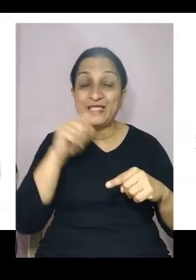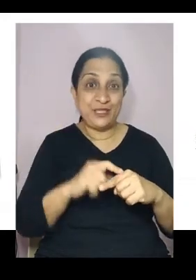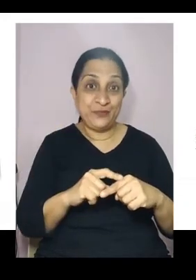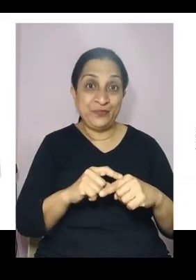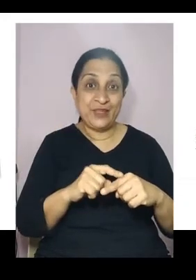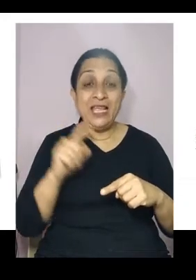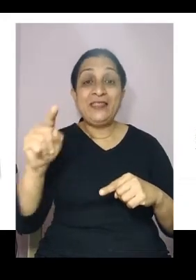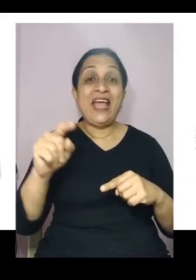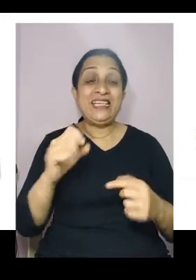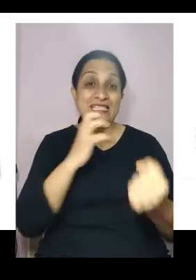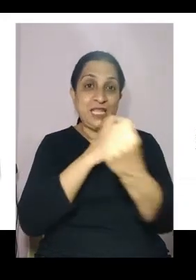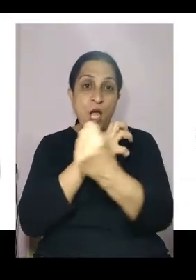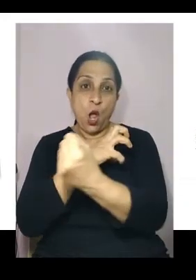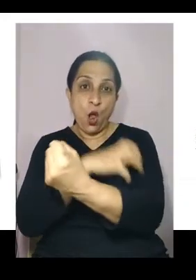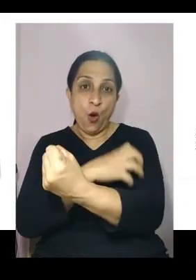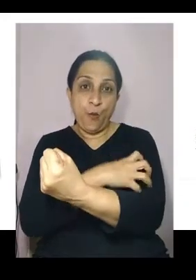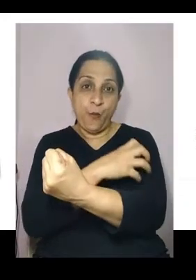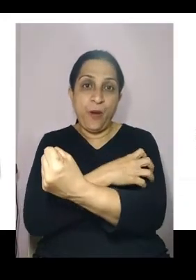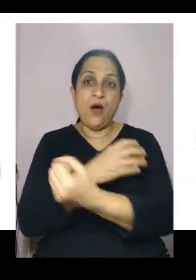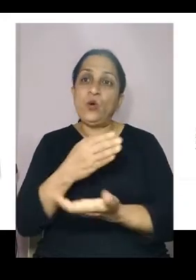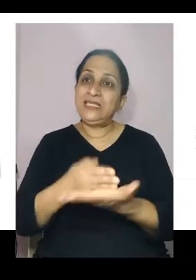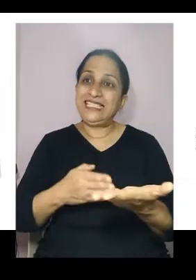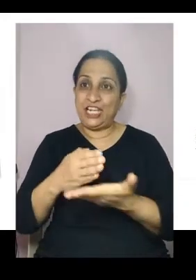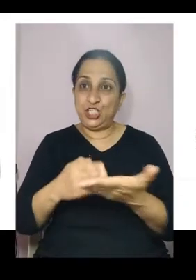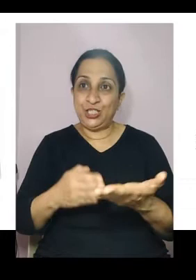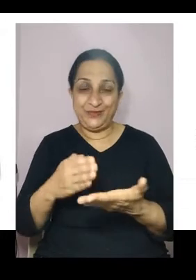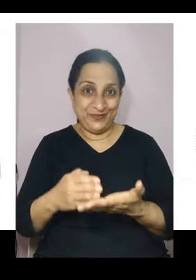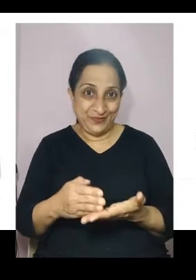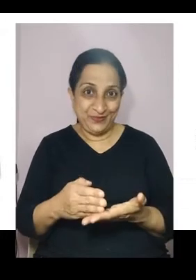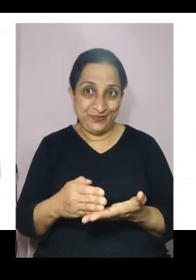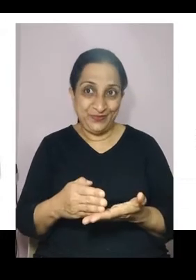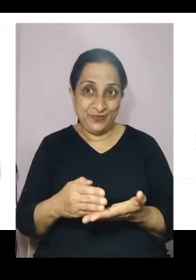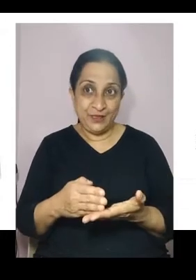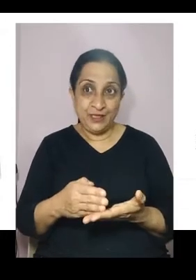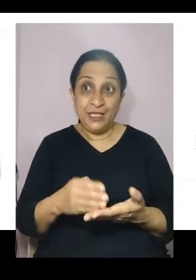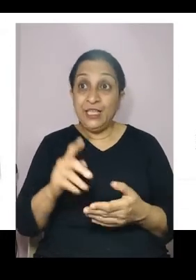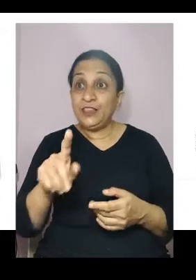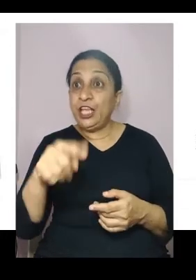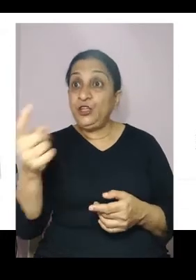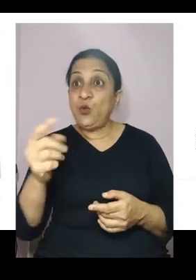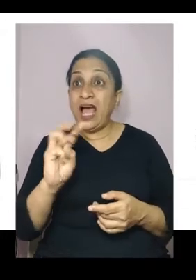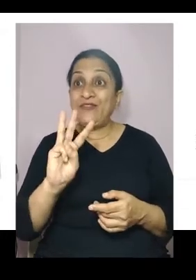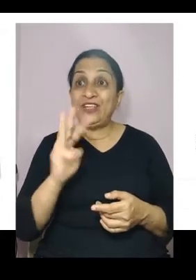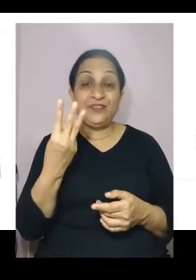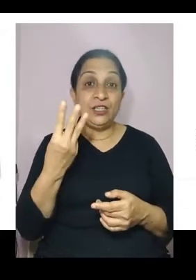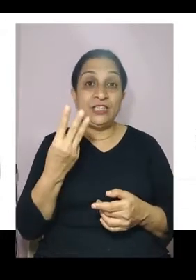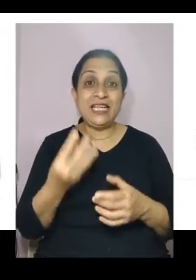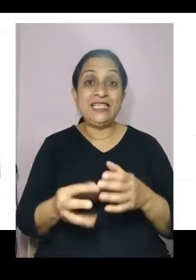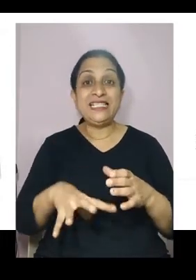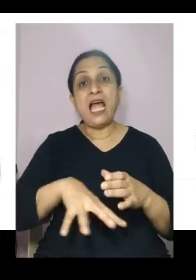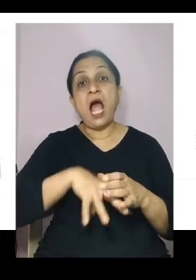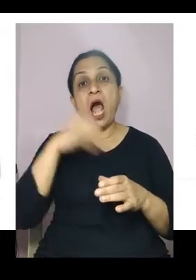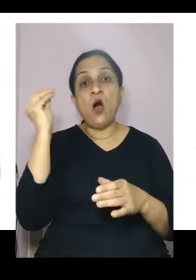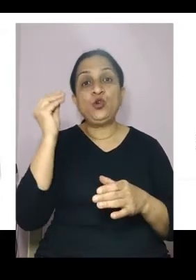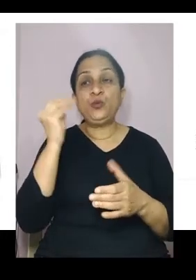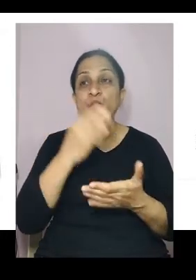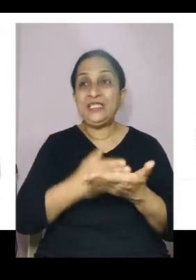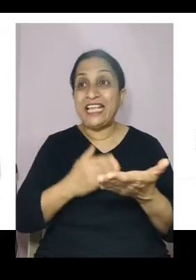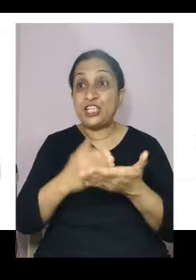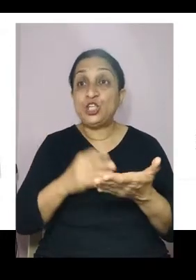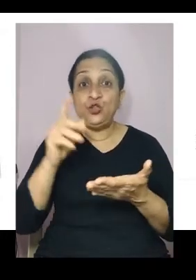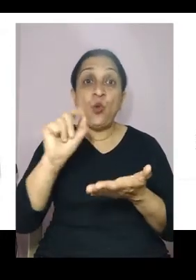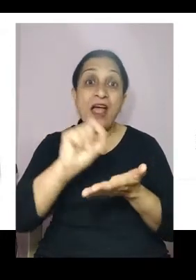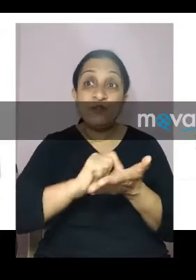like this. That is the power section. Then you have the third, that is the